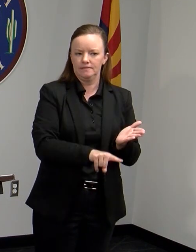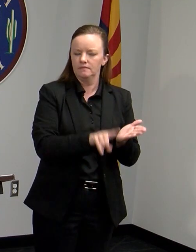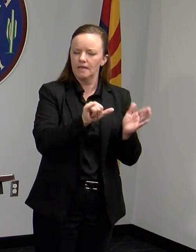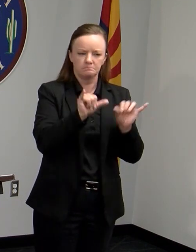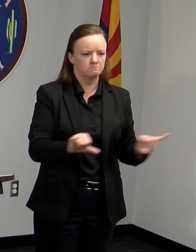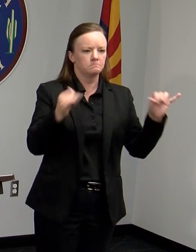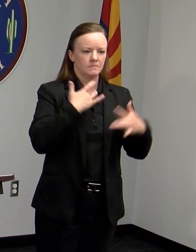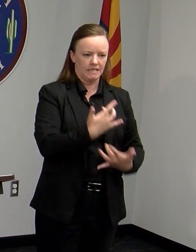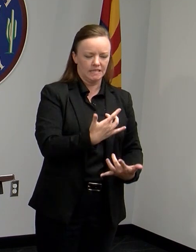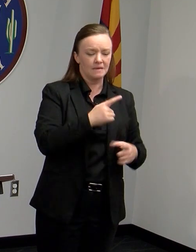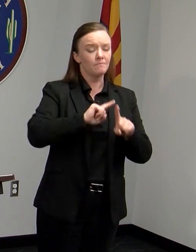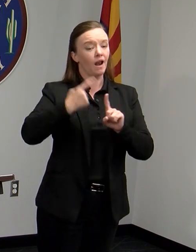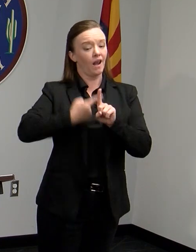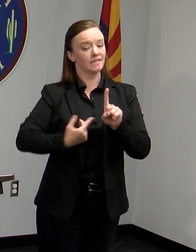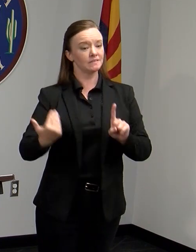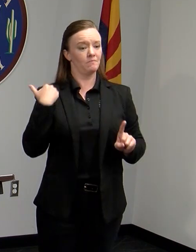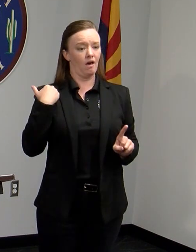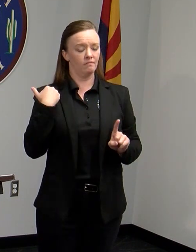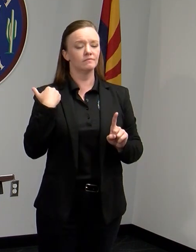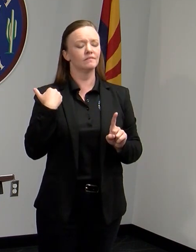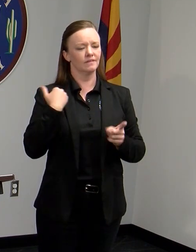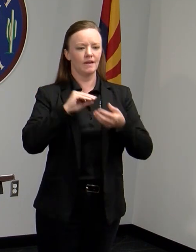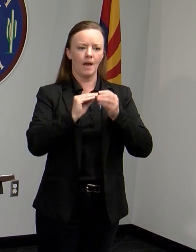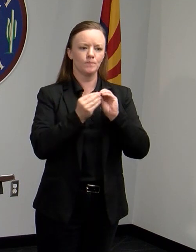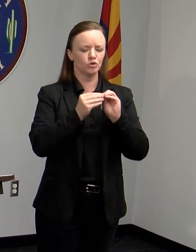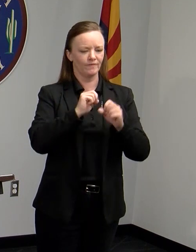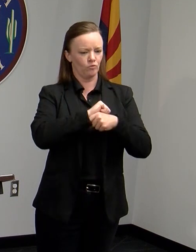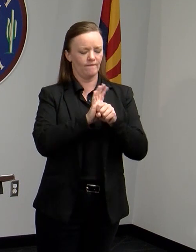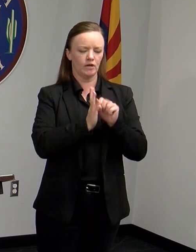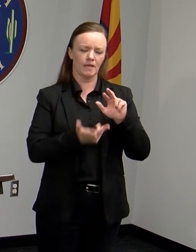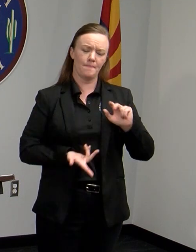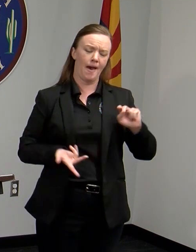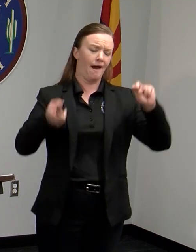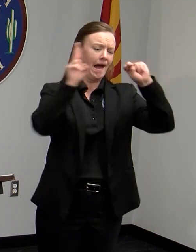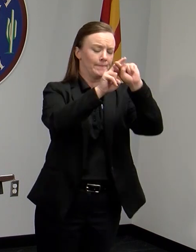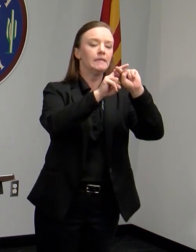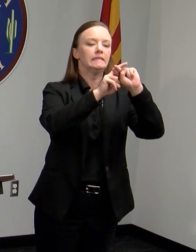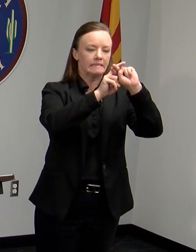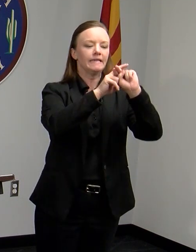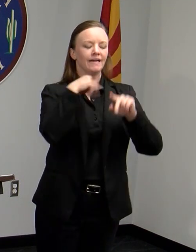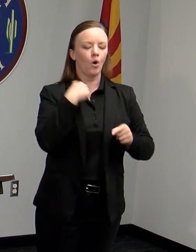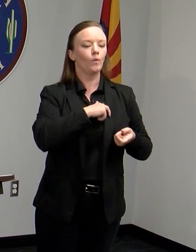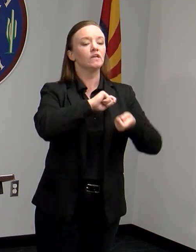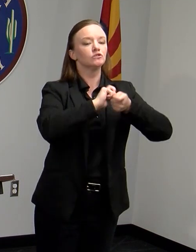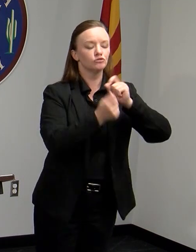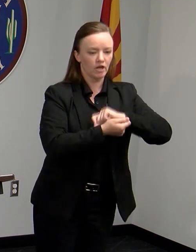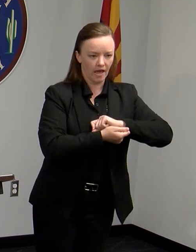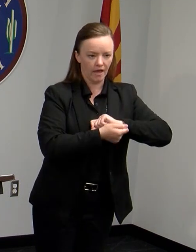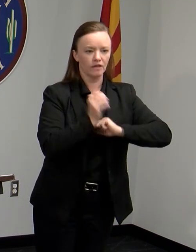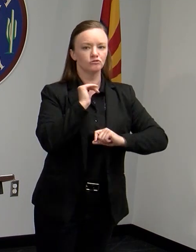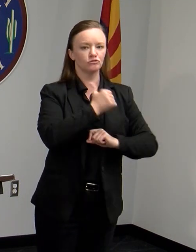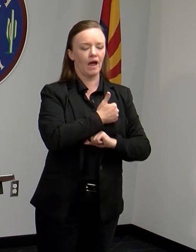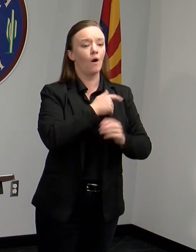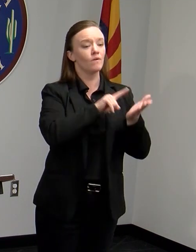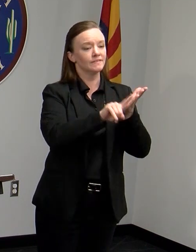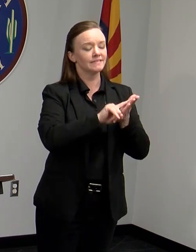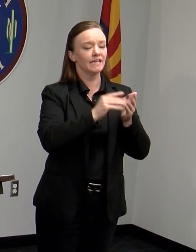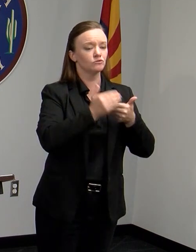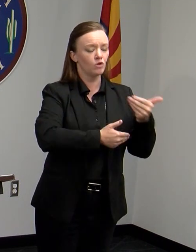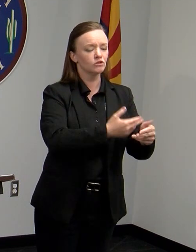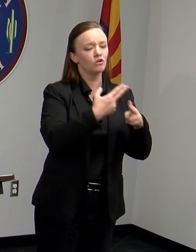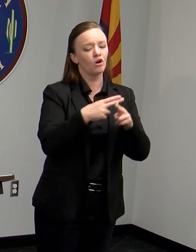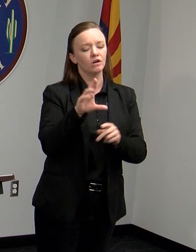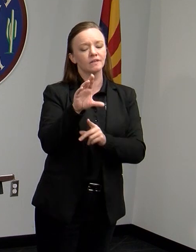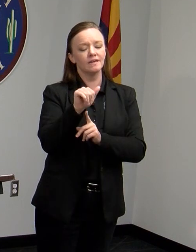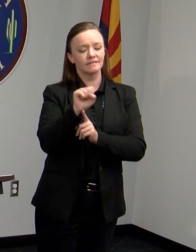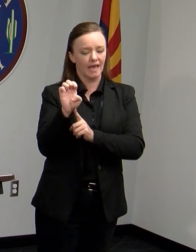the stay-at-home order went into effect, we changed our investigation process to case-mediated contact tracing. And